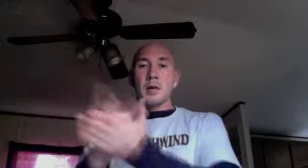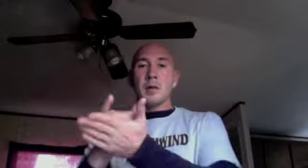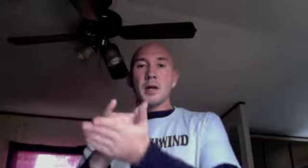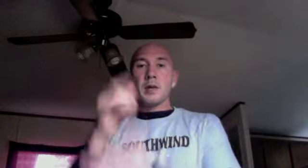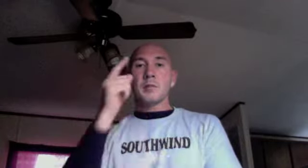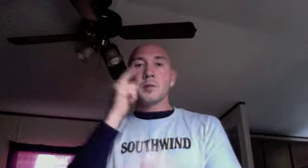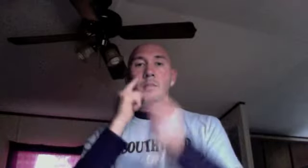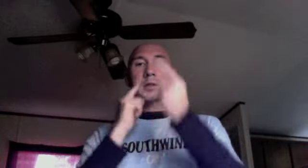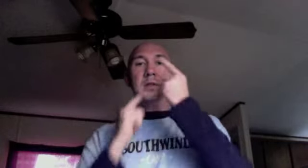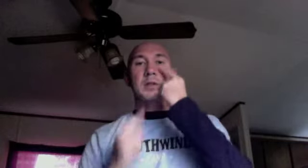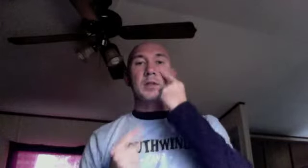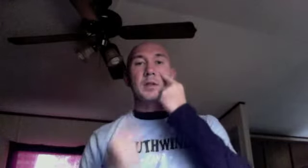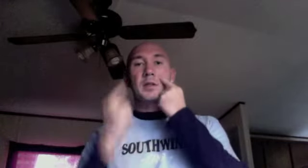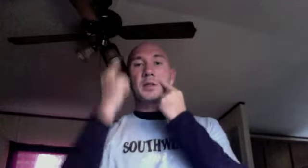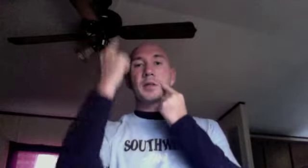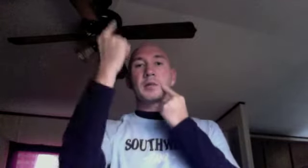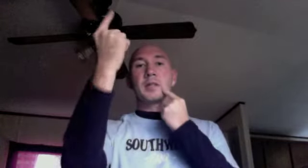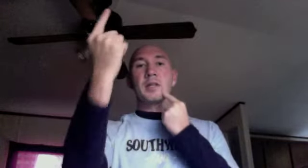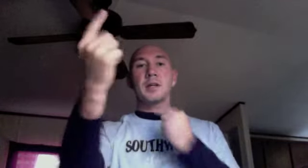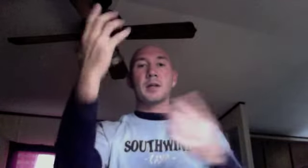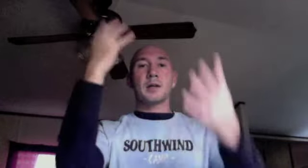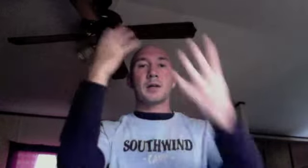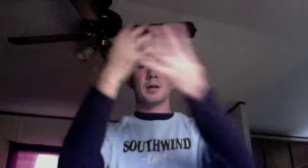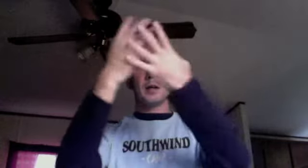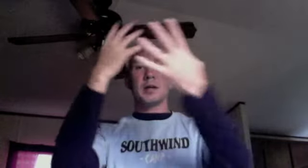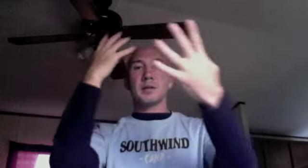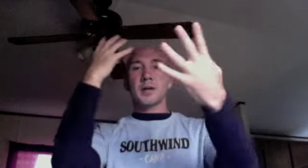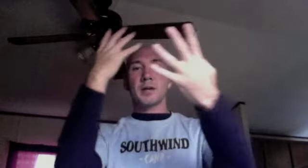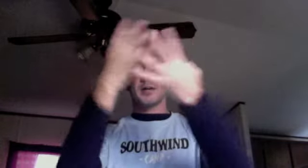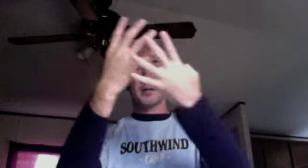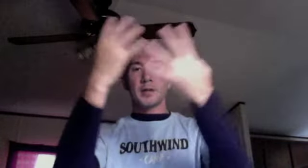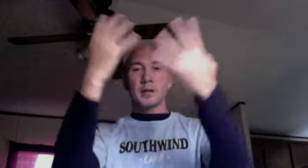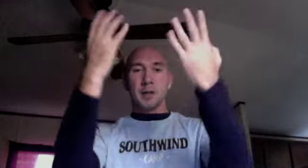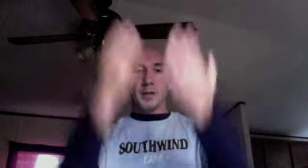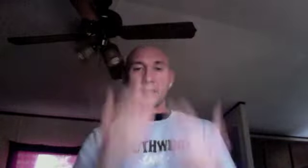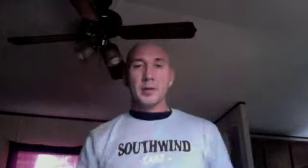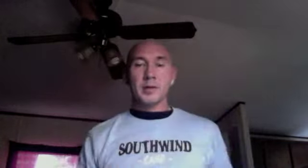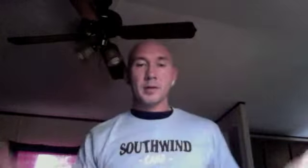that mourns in lonely exile here,